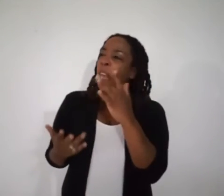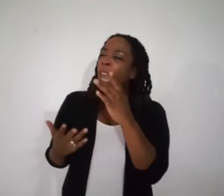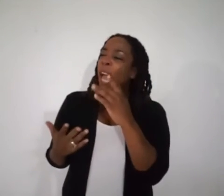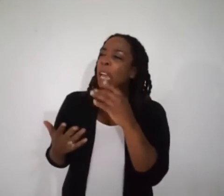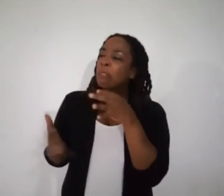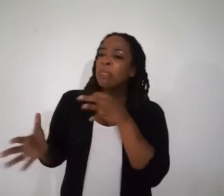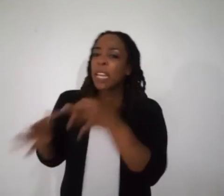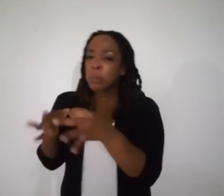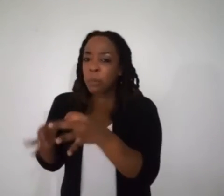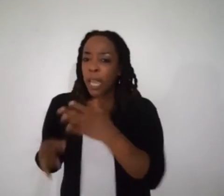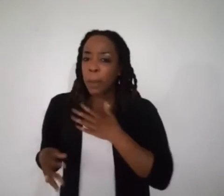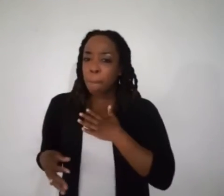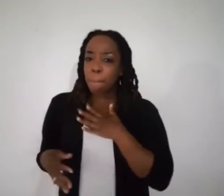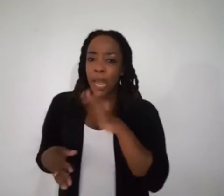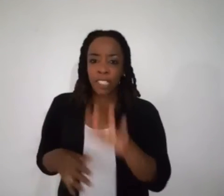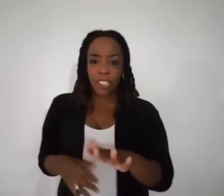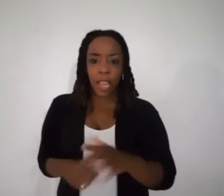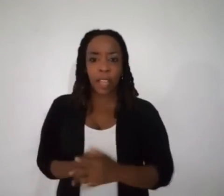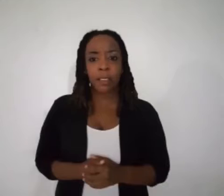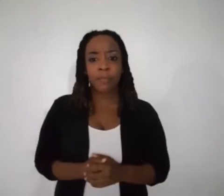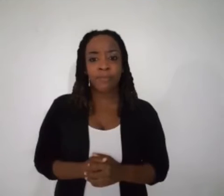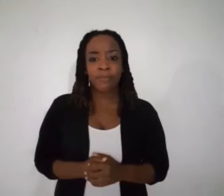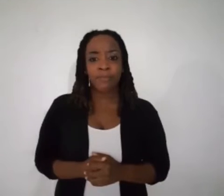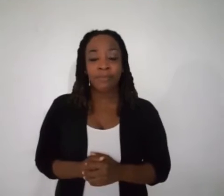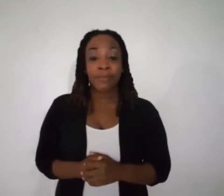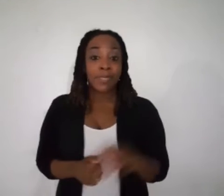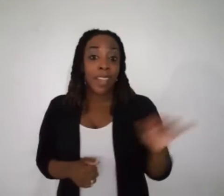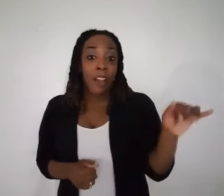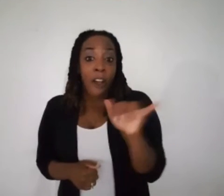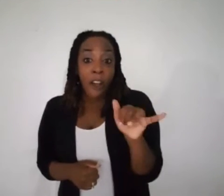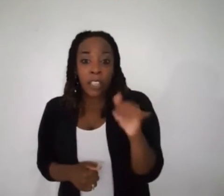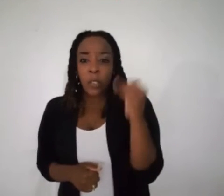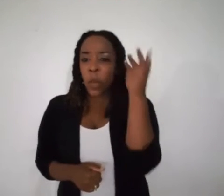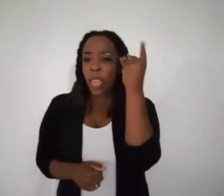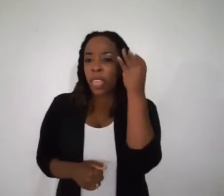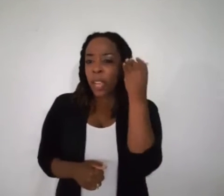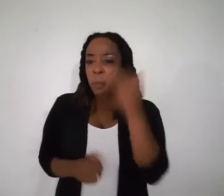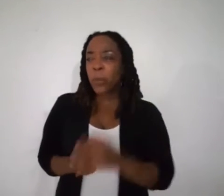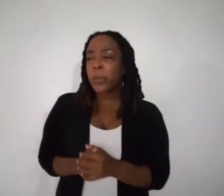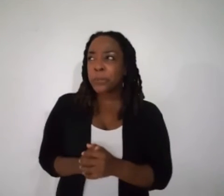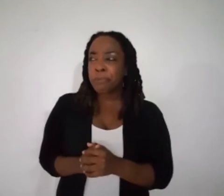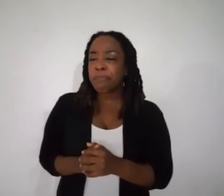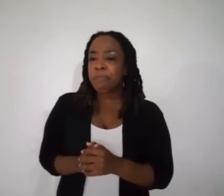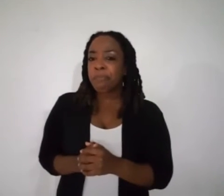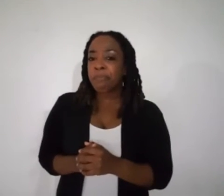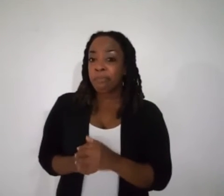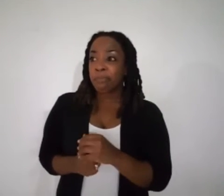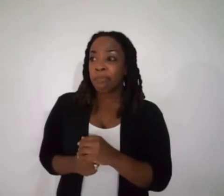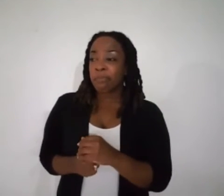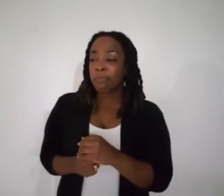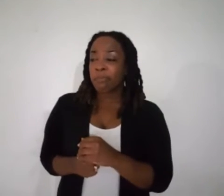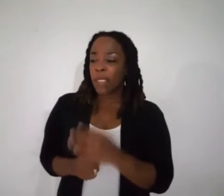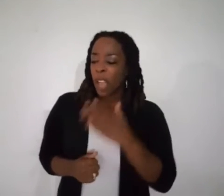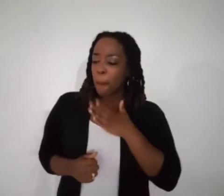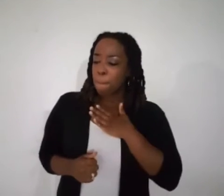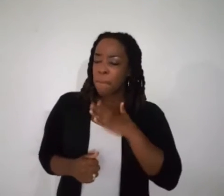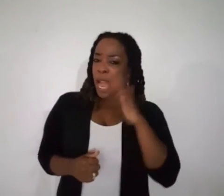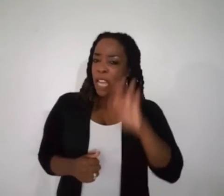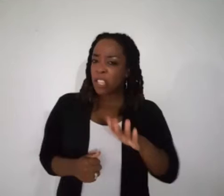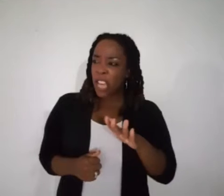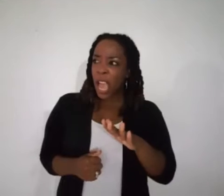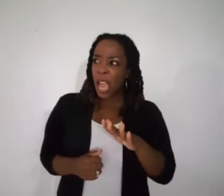to do. And then you have to think about your child's specific disability. If your child is hearing